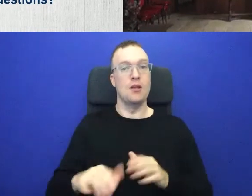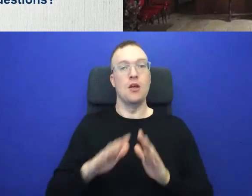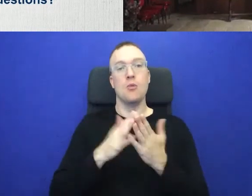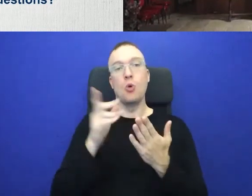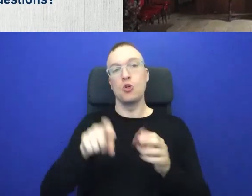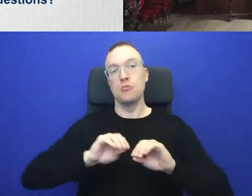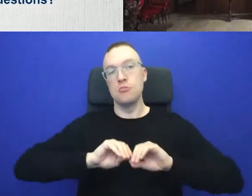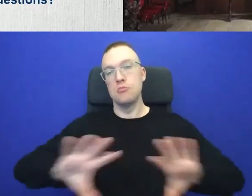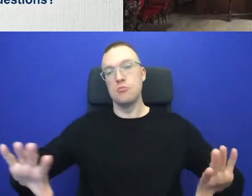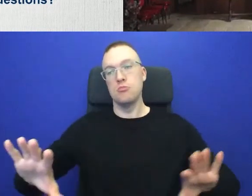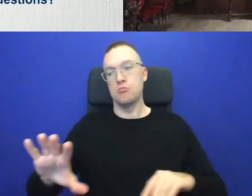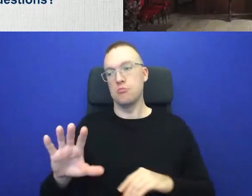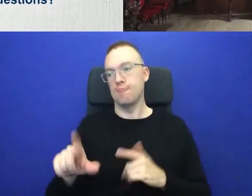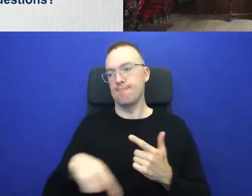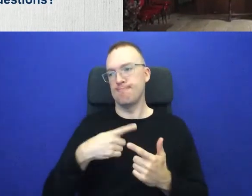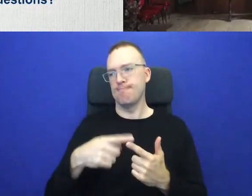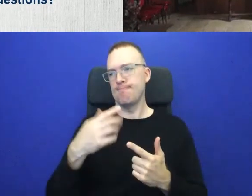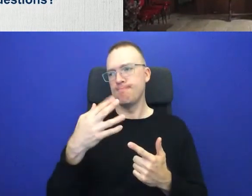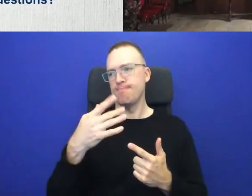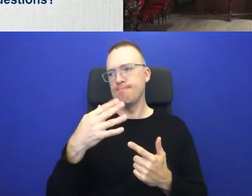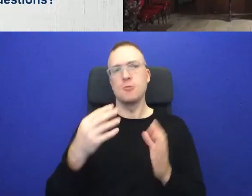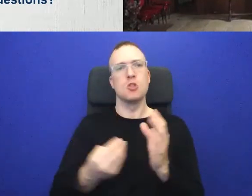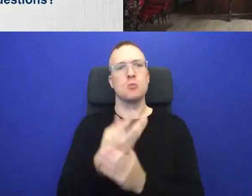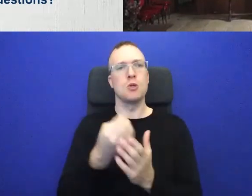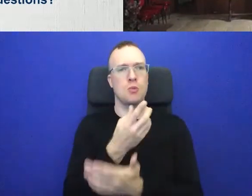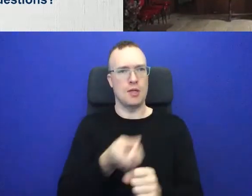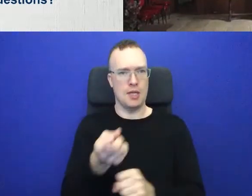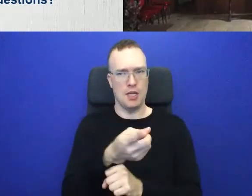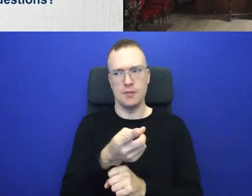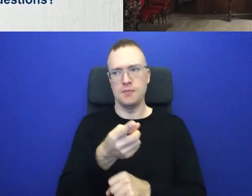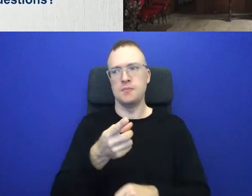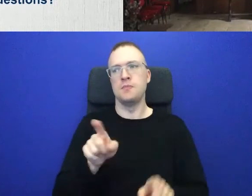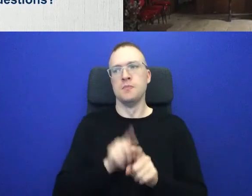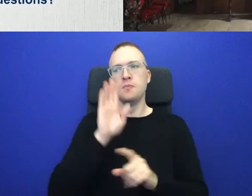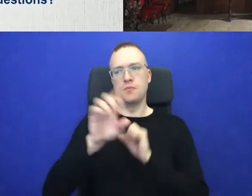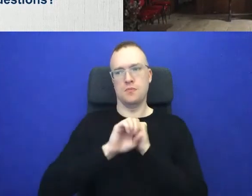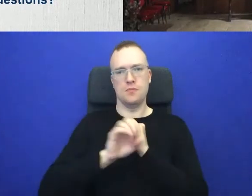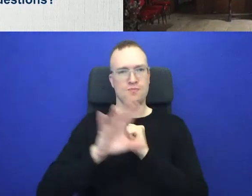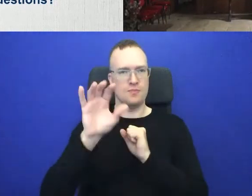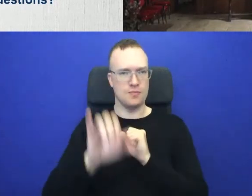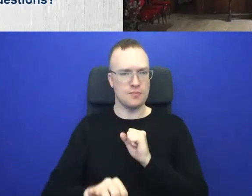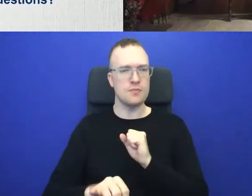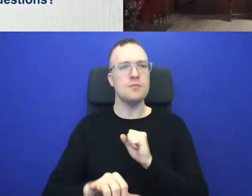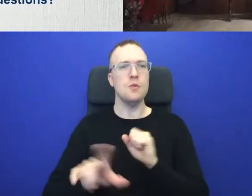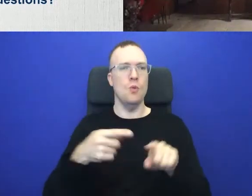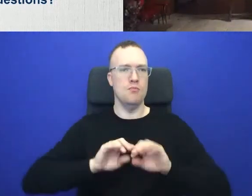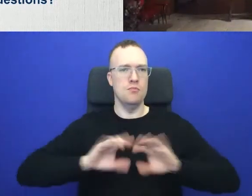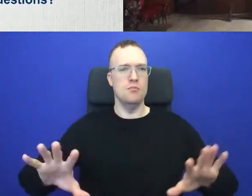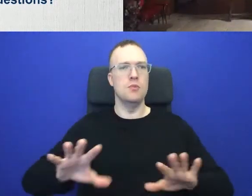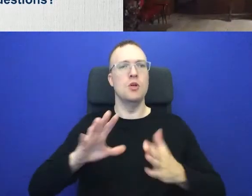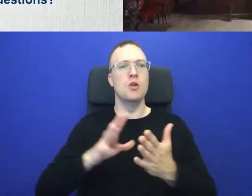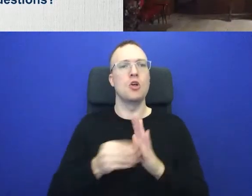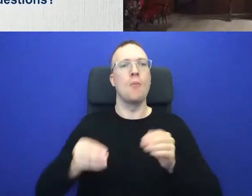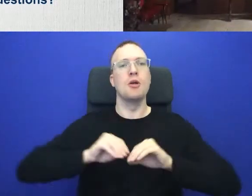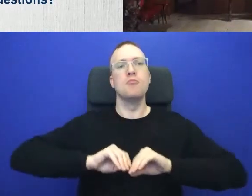out in spring next year, and again, we'll be promoting that when it emerges, and we will get copies across to